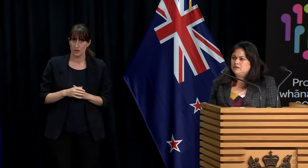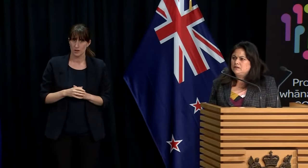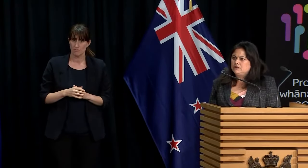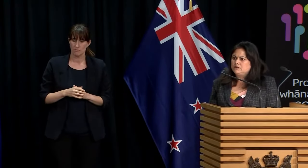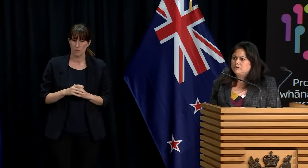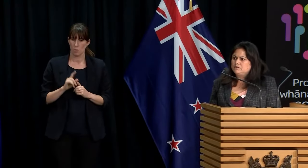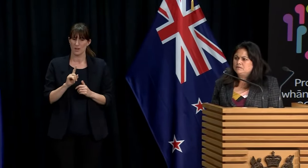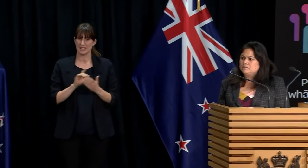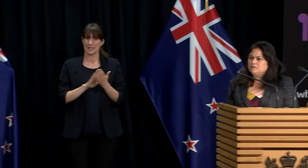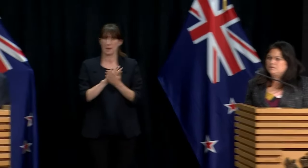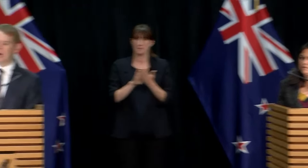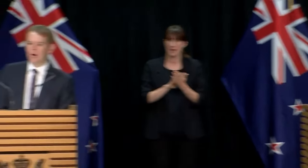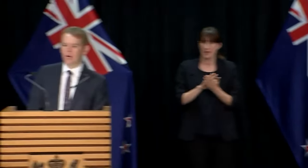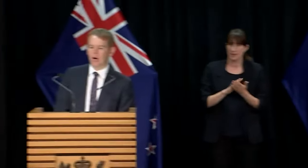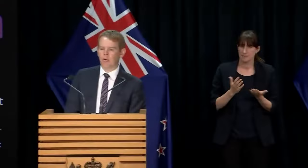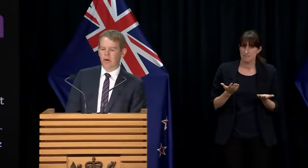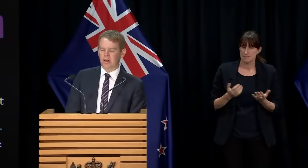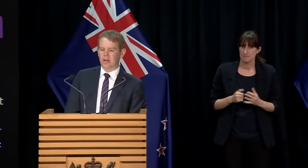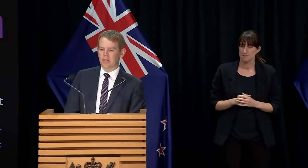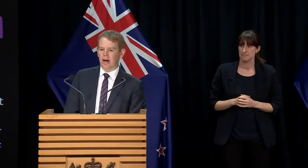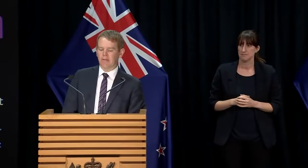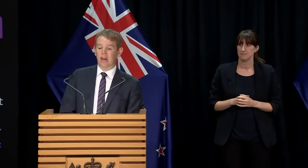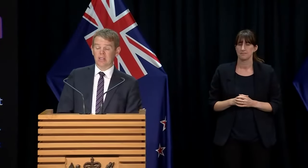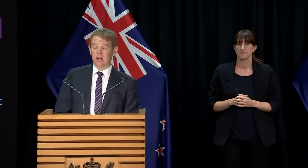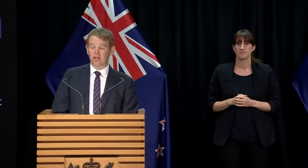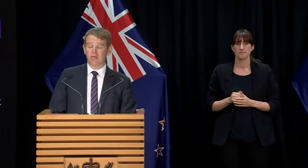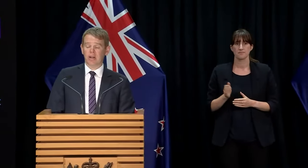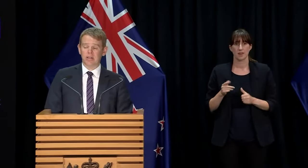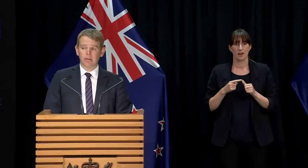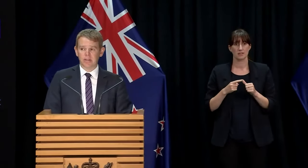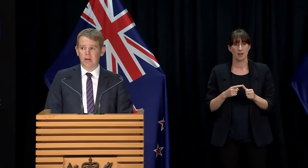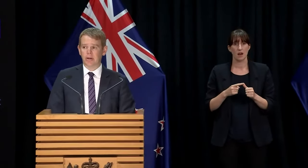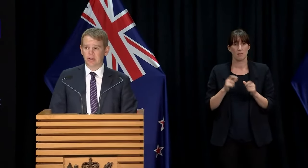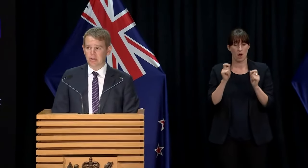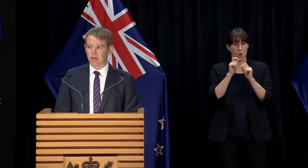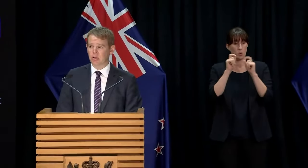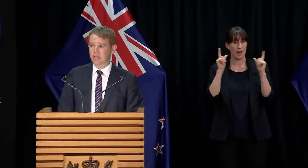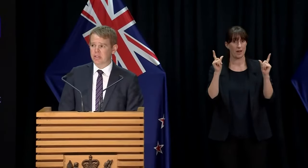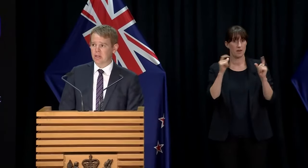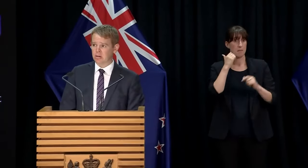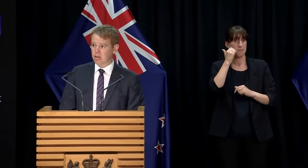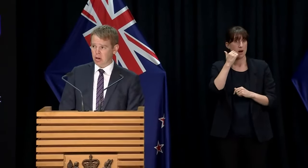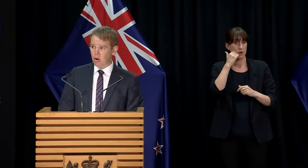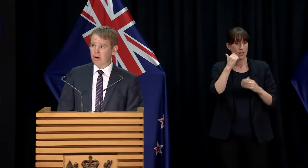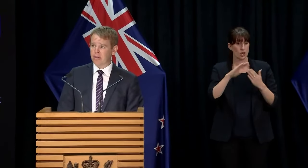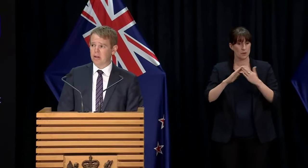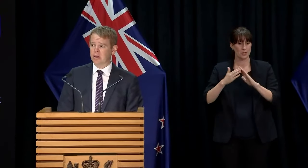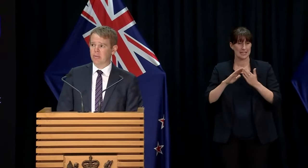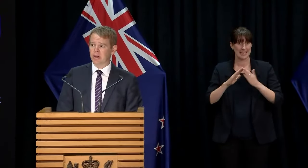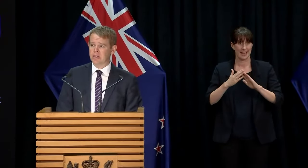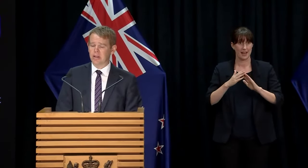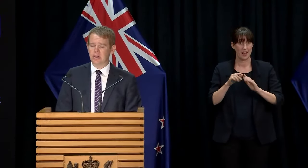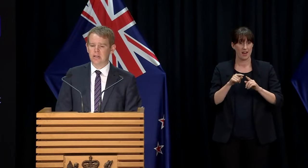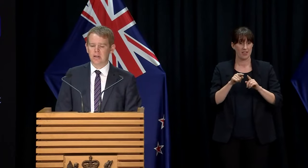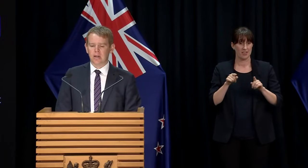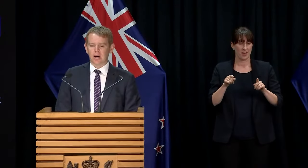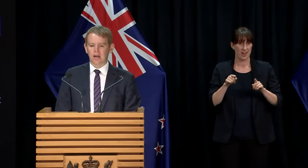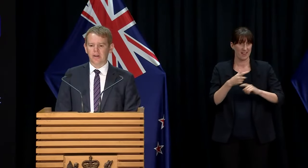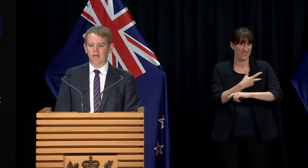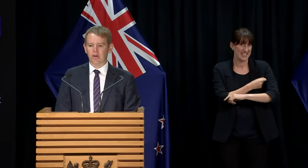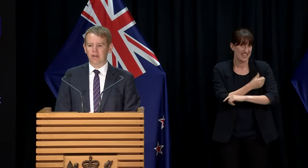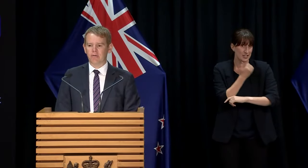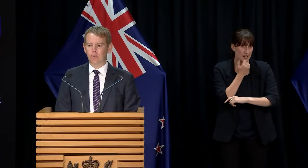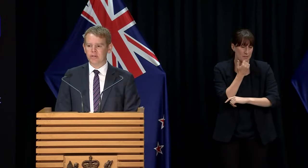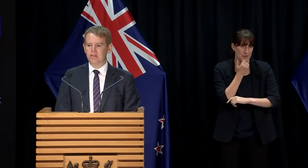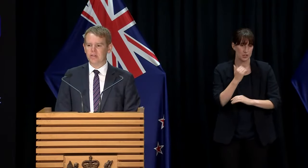the response? I'm aware that vaccination rates amongst our Māori communities are lower than amongst others, and I